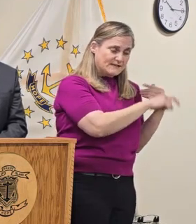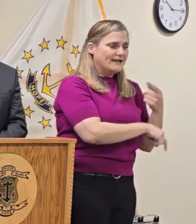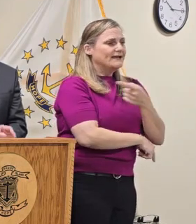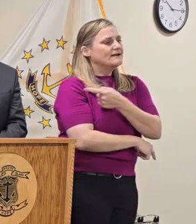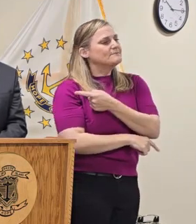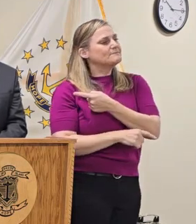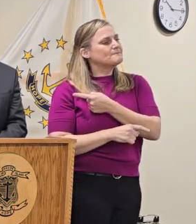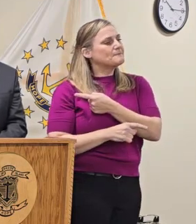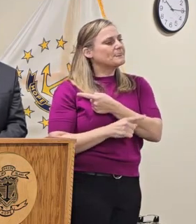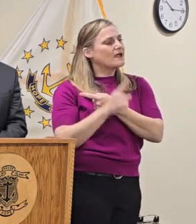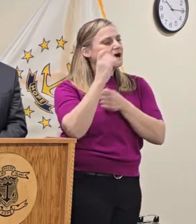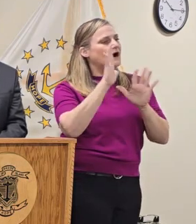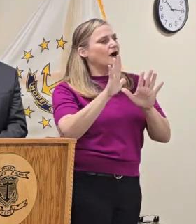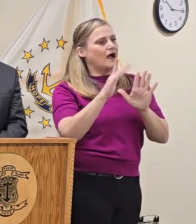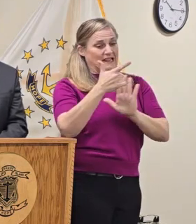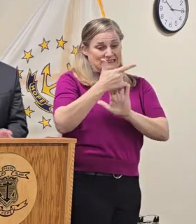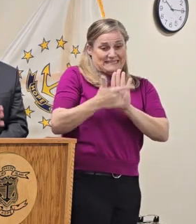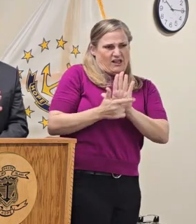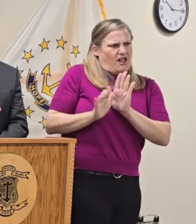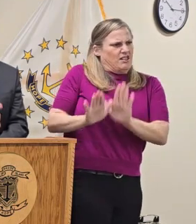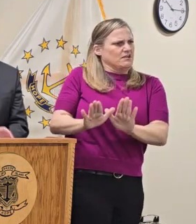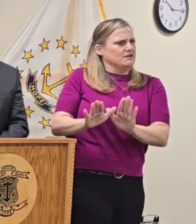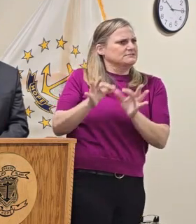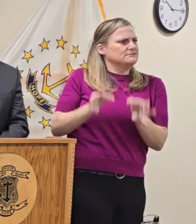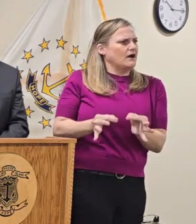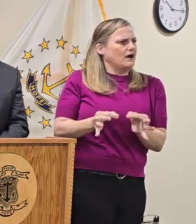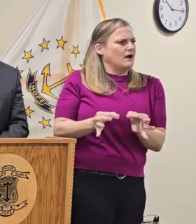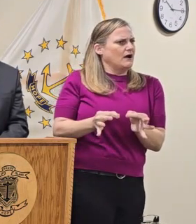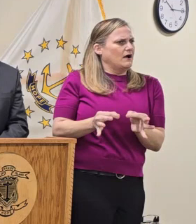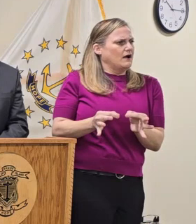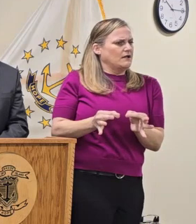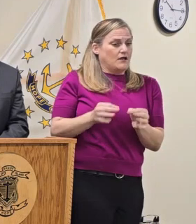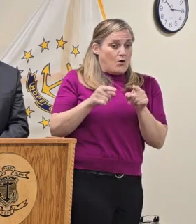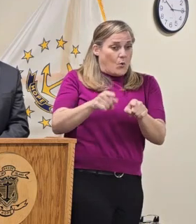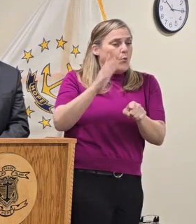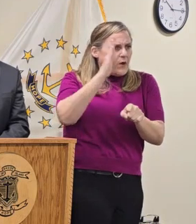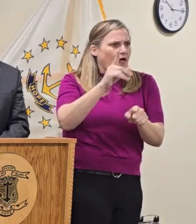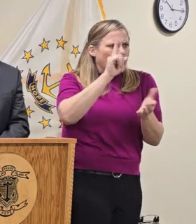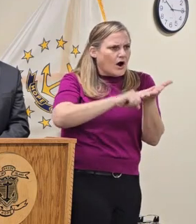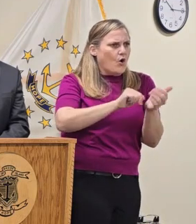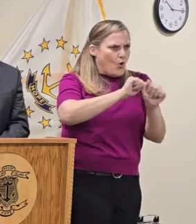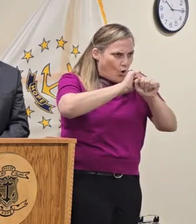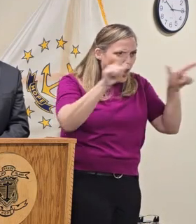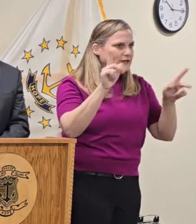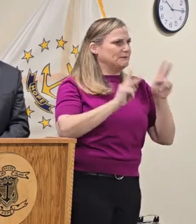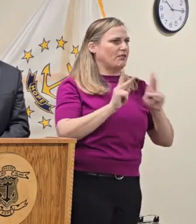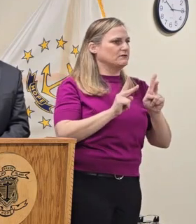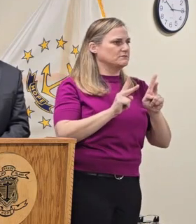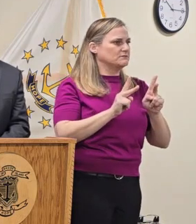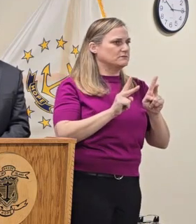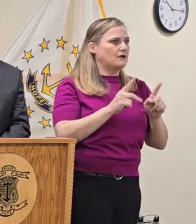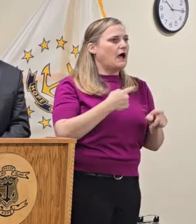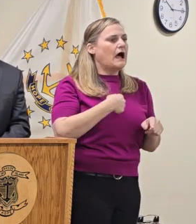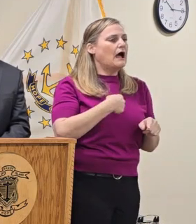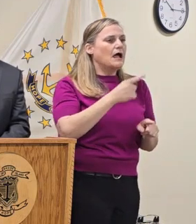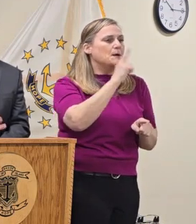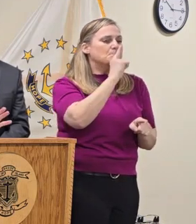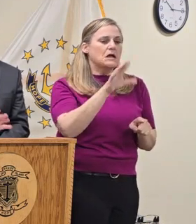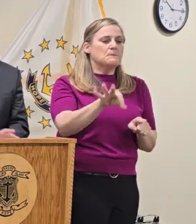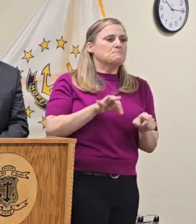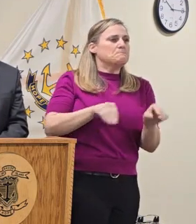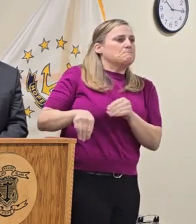we're open to every possibility, and we'll follow the lead as the facts lead us.